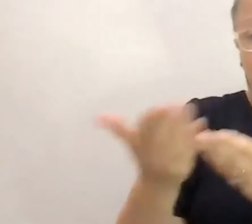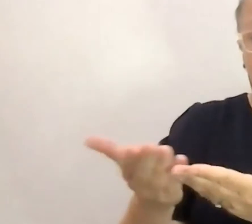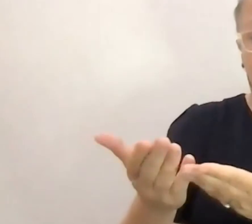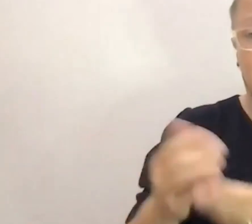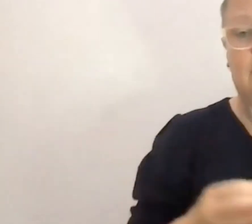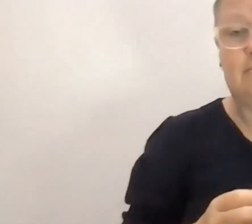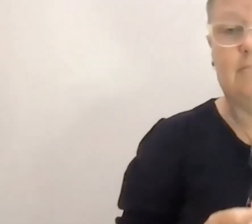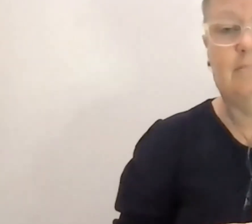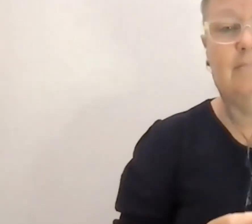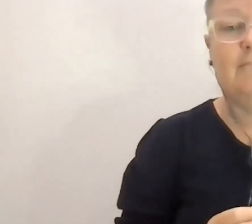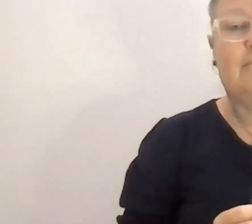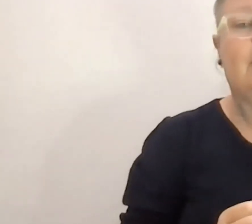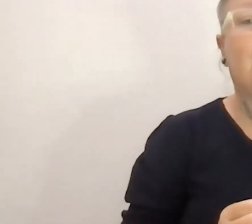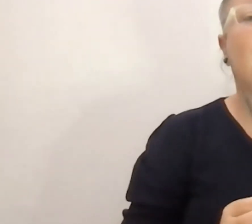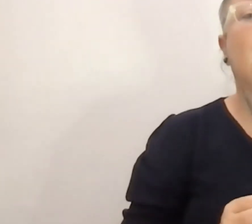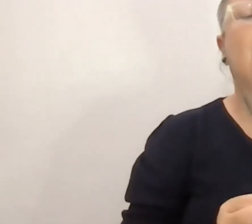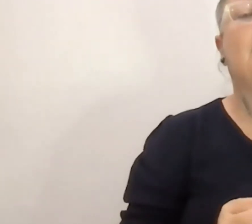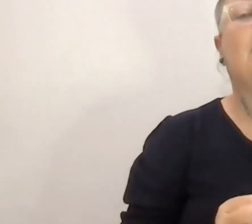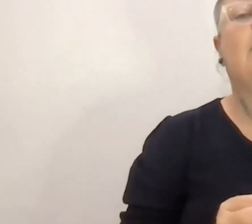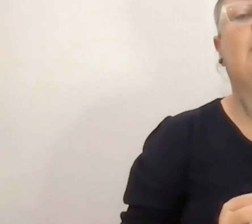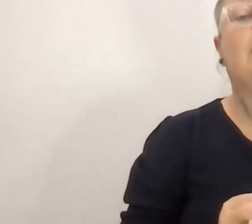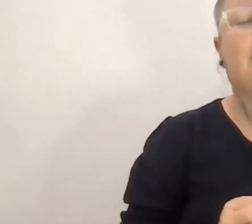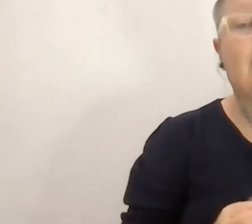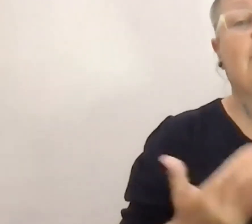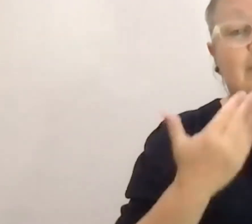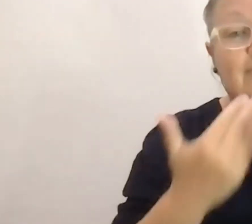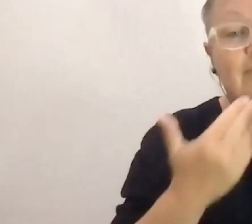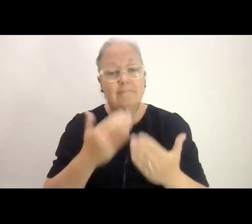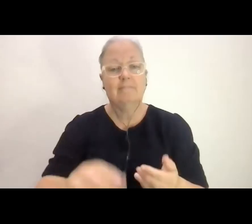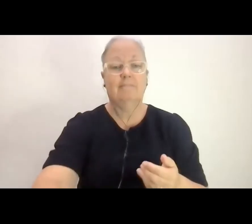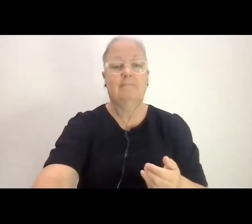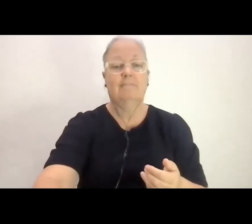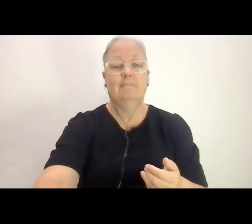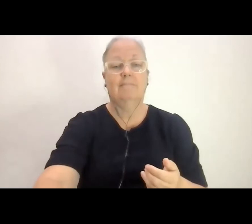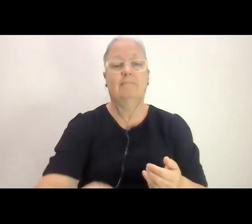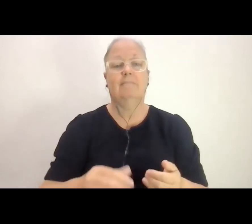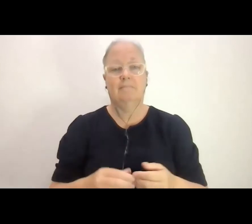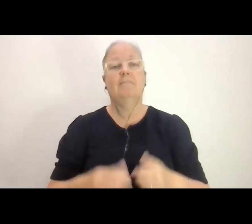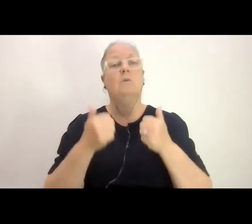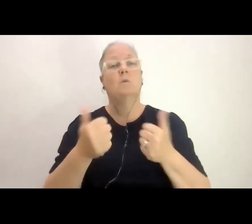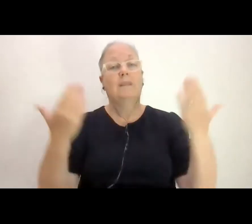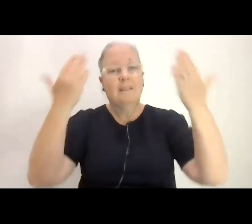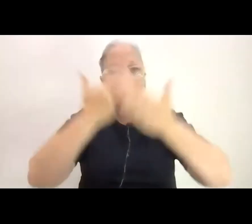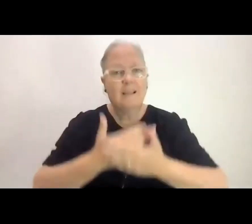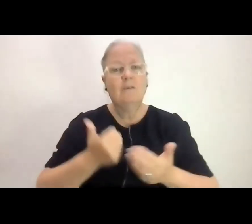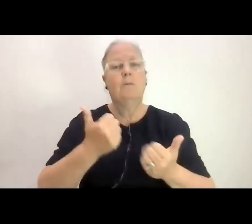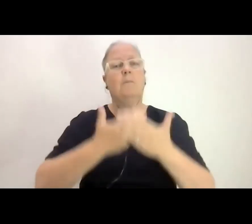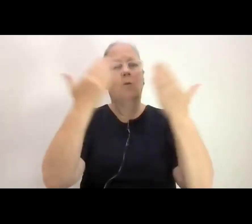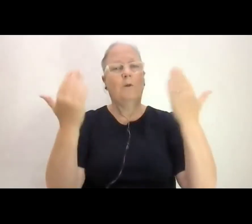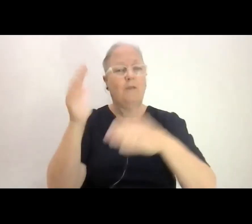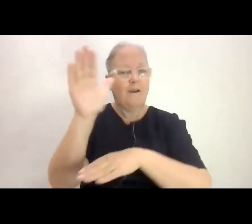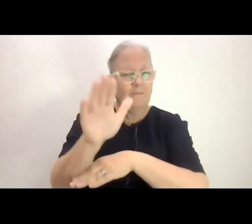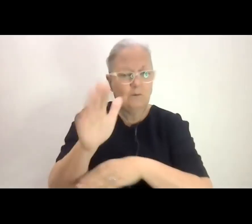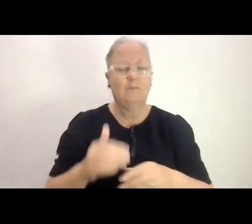you so much, Elena. And once again, good morning, good afternoon, and good evening, everyone. I am